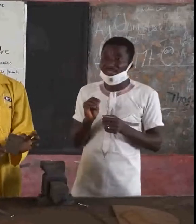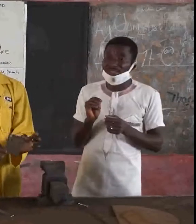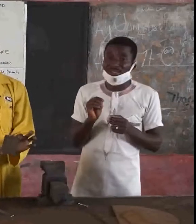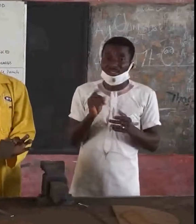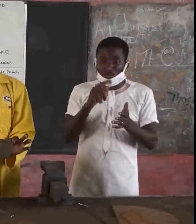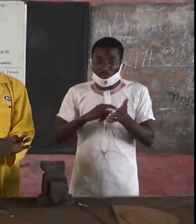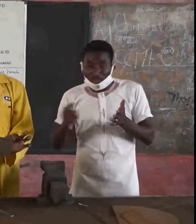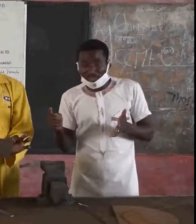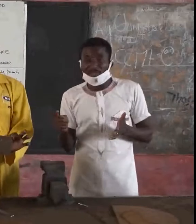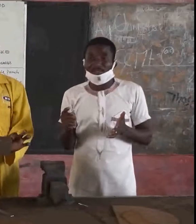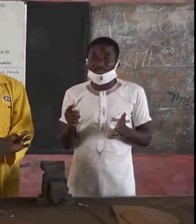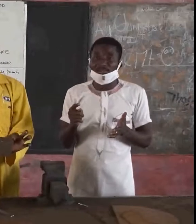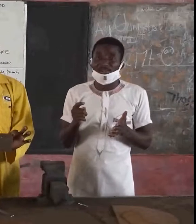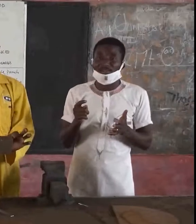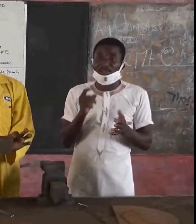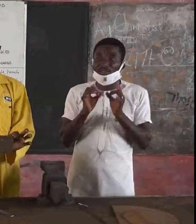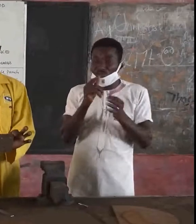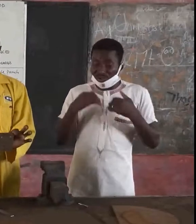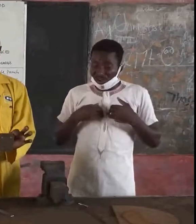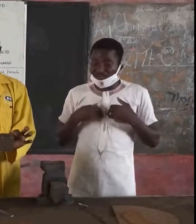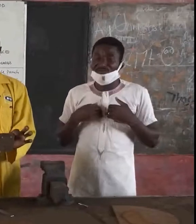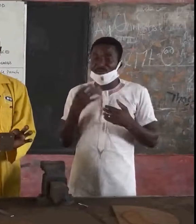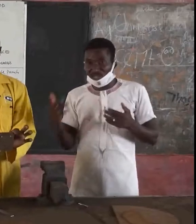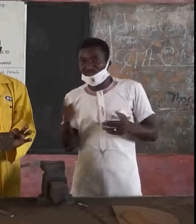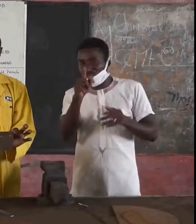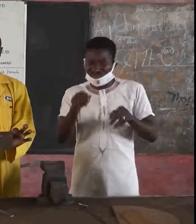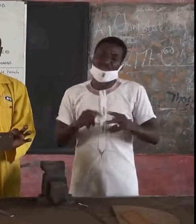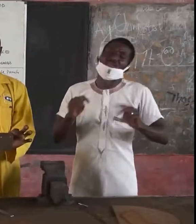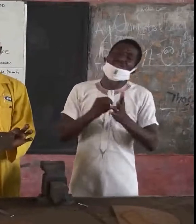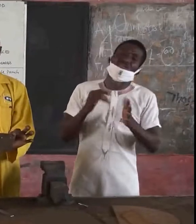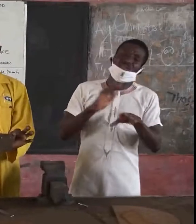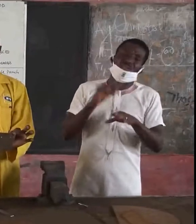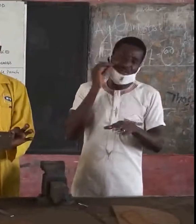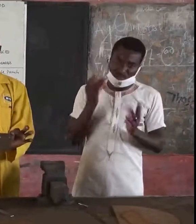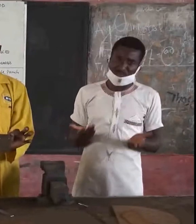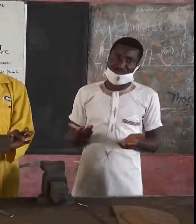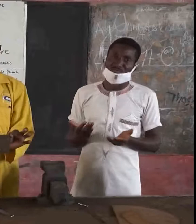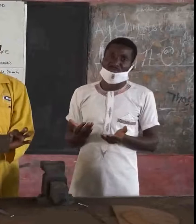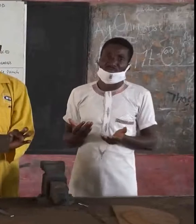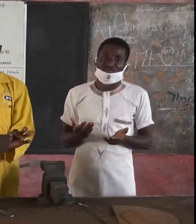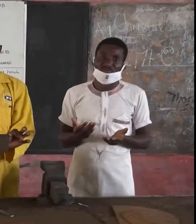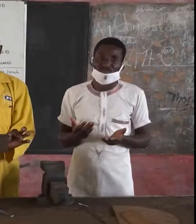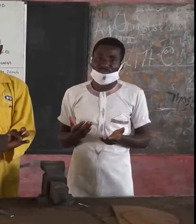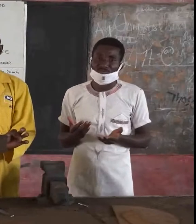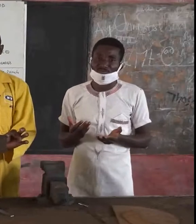using the necessary tools for you to obtain what you are supposed to have as an object.